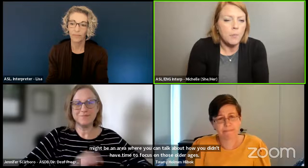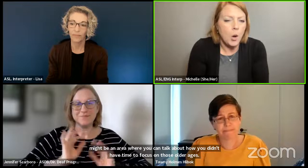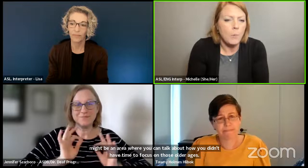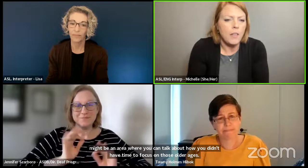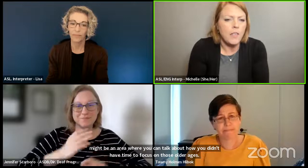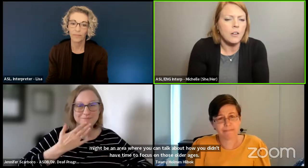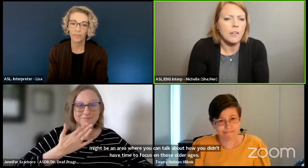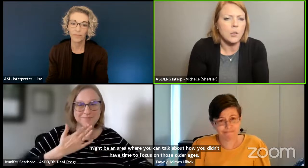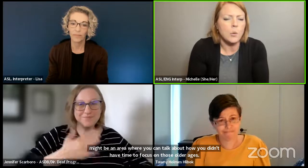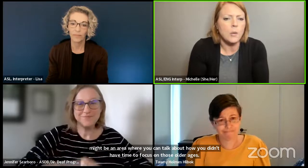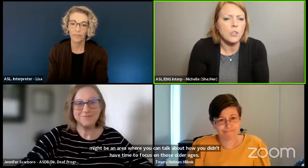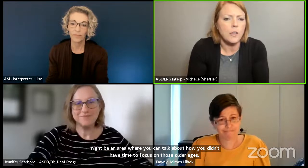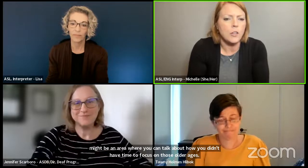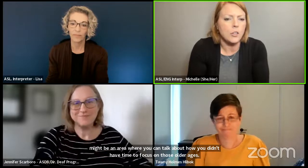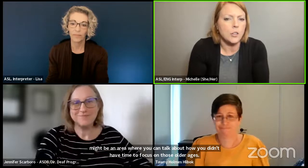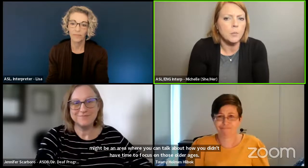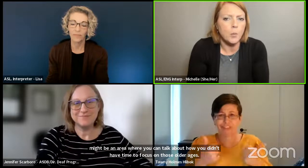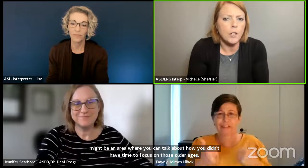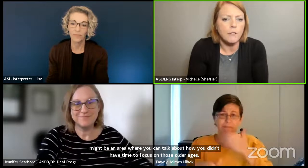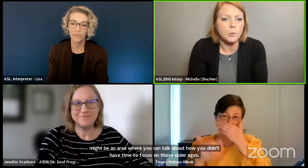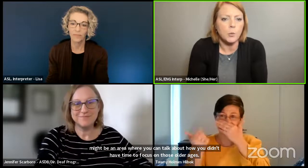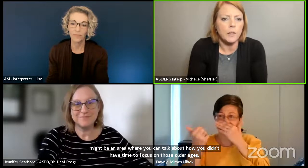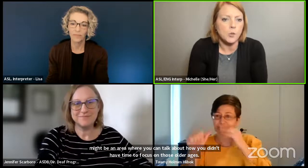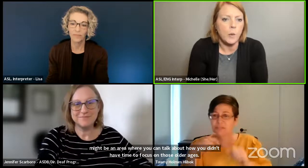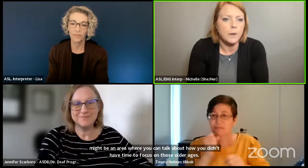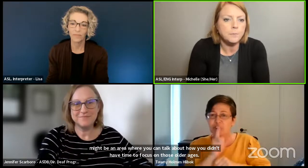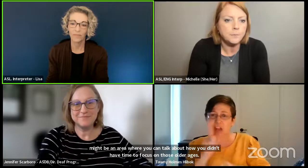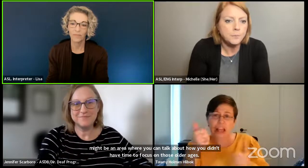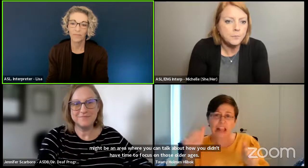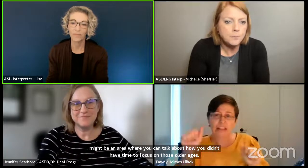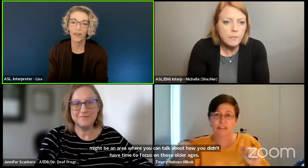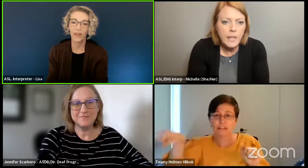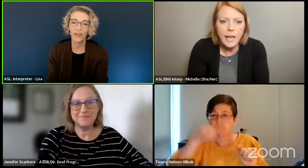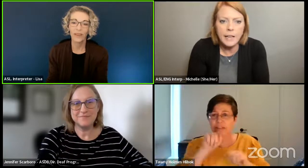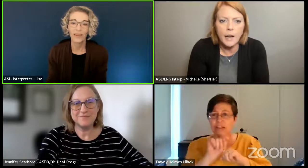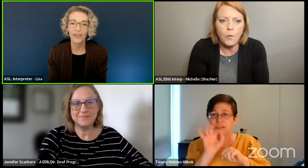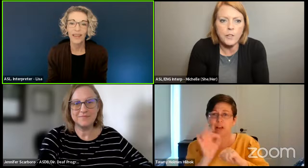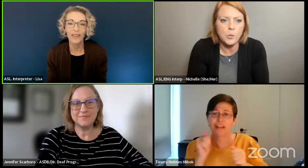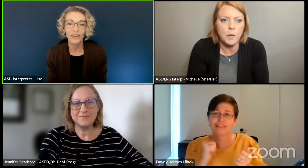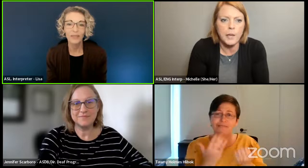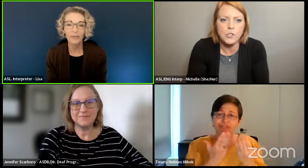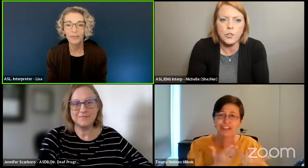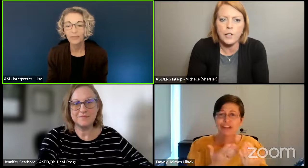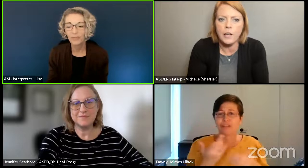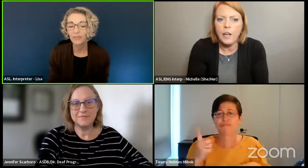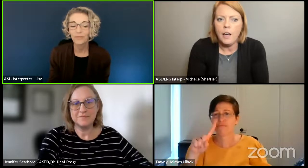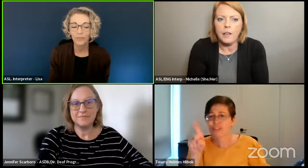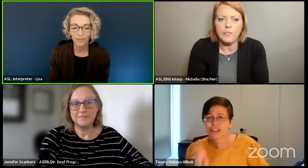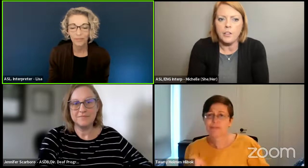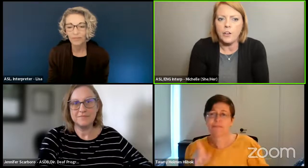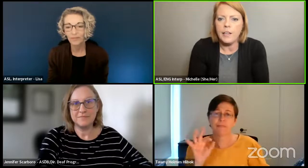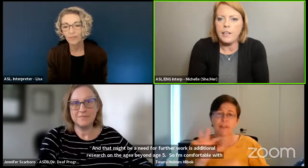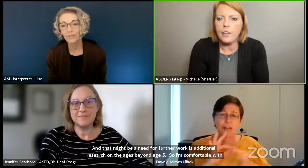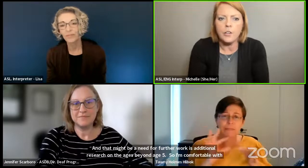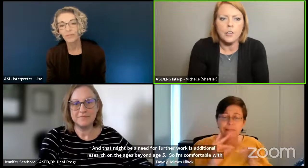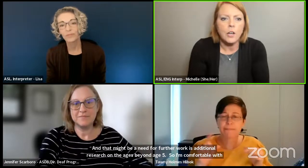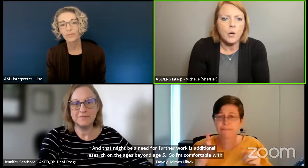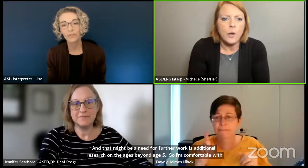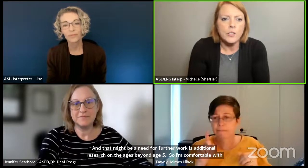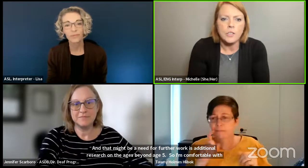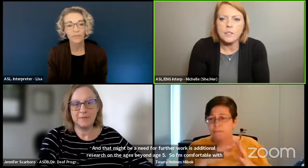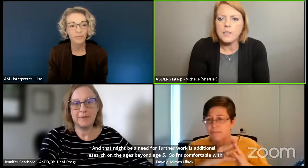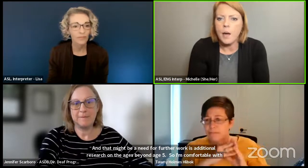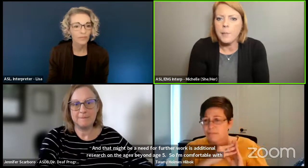that. And I am hoping that that'll give you a picture that you're a little bit more comfortable with as well. I would just want to make sure that if there are any